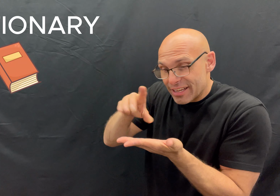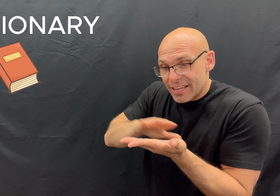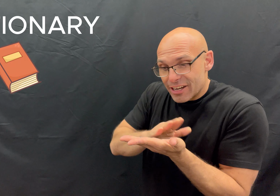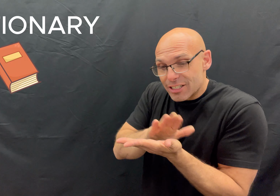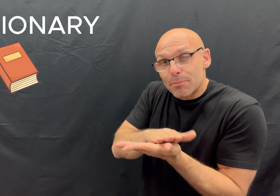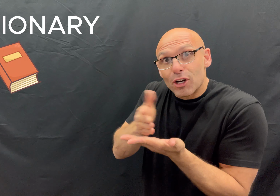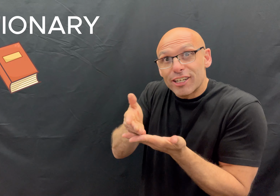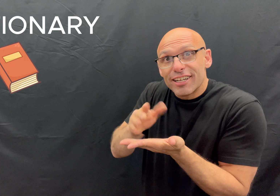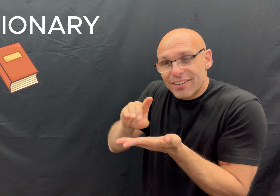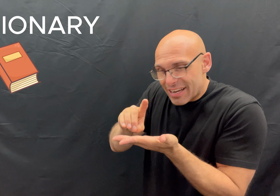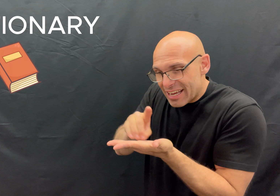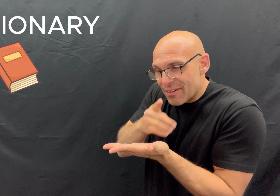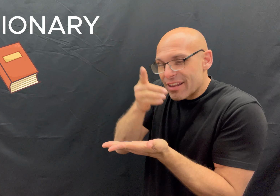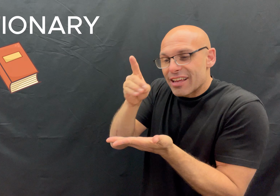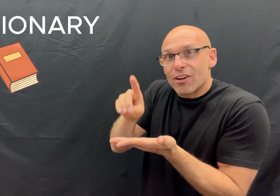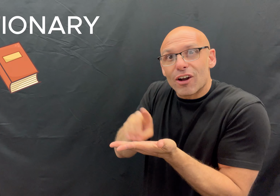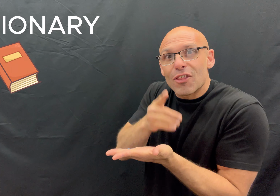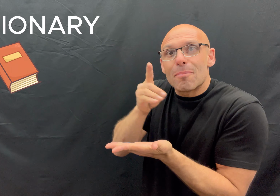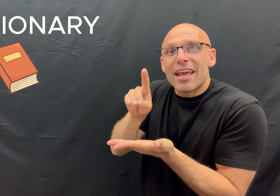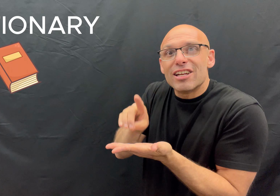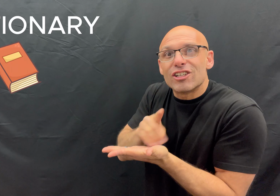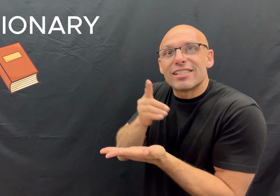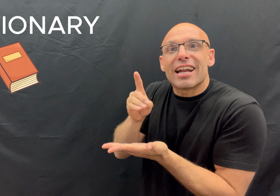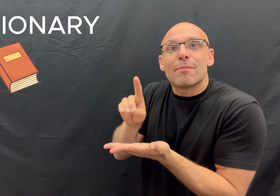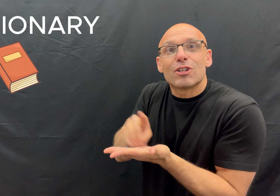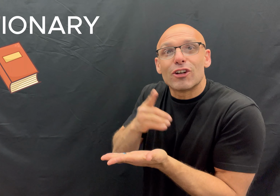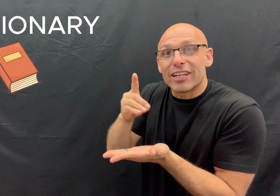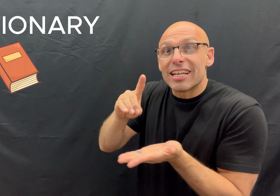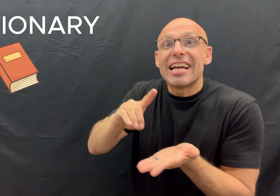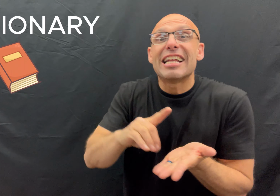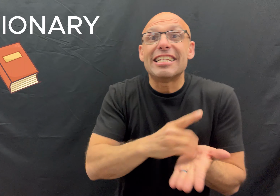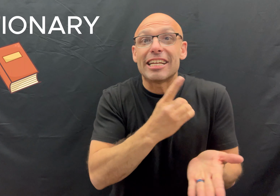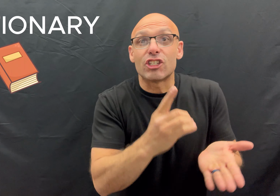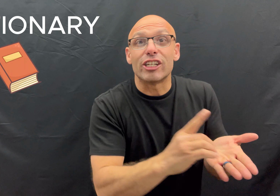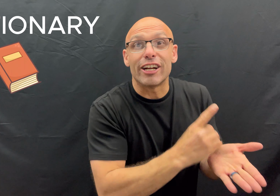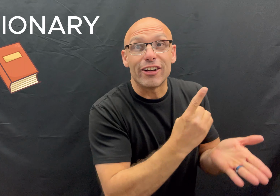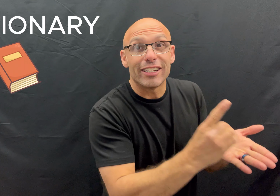Here's the book, right? And here are the pages that I'm turning. Dictionary.